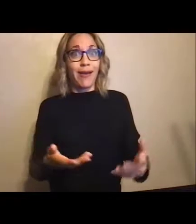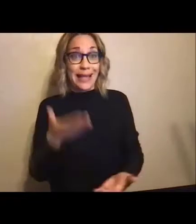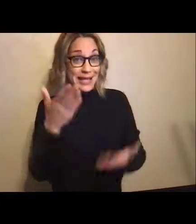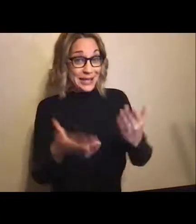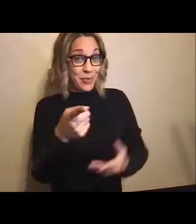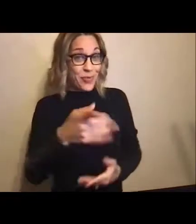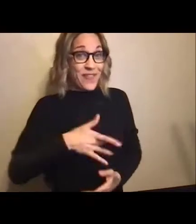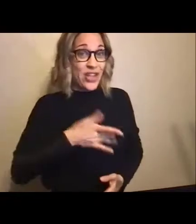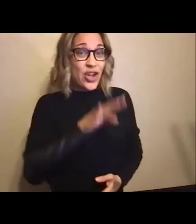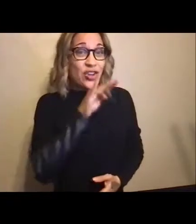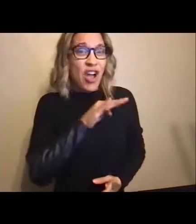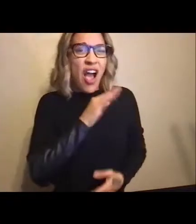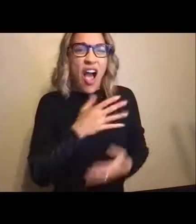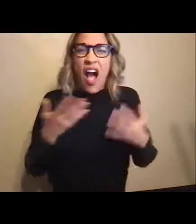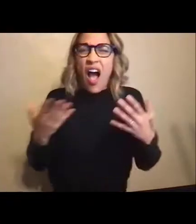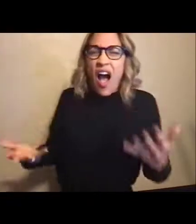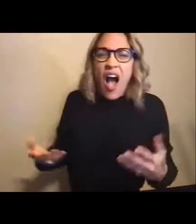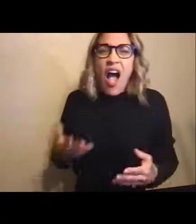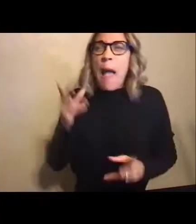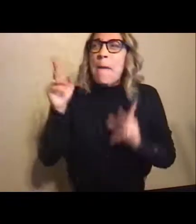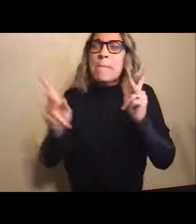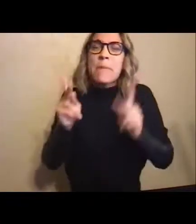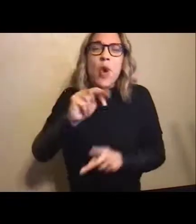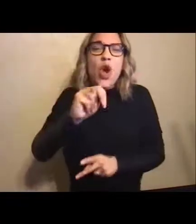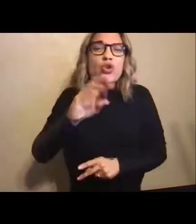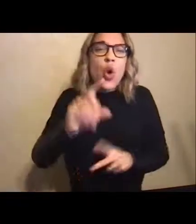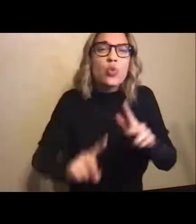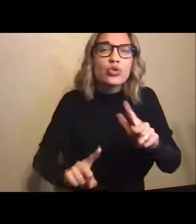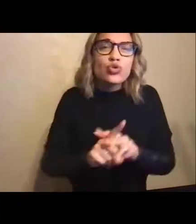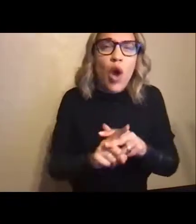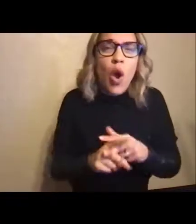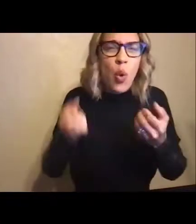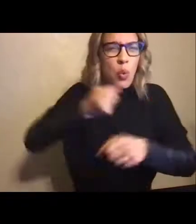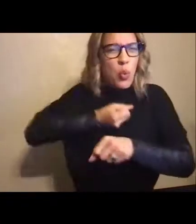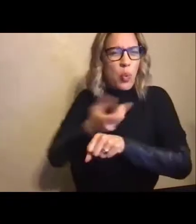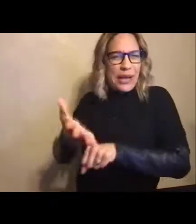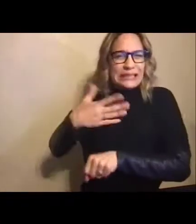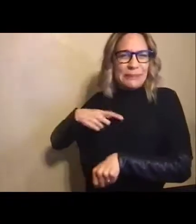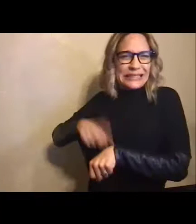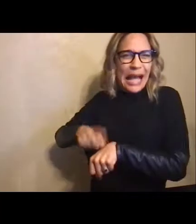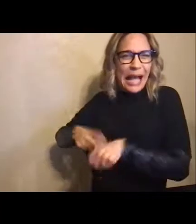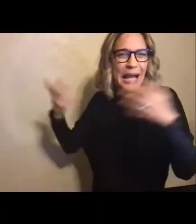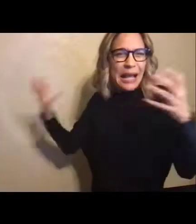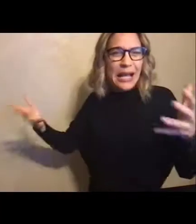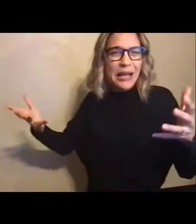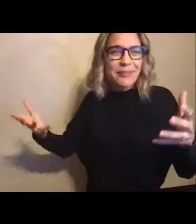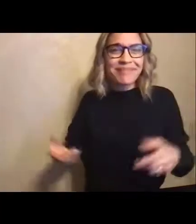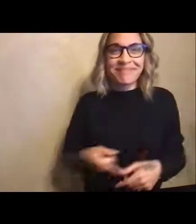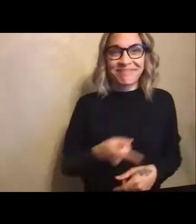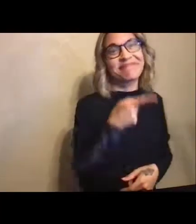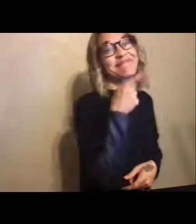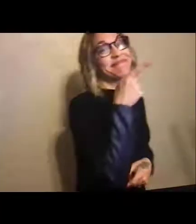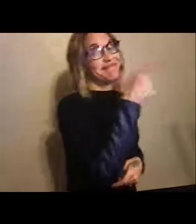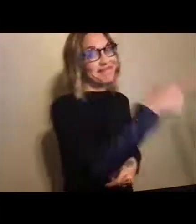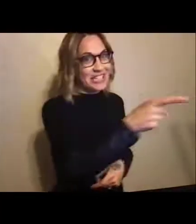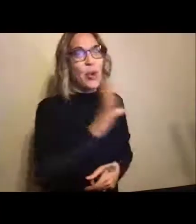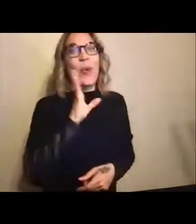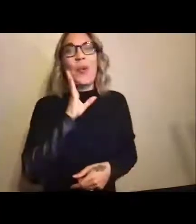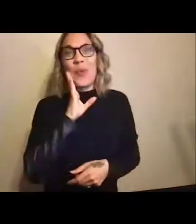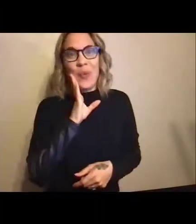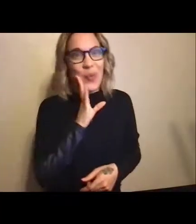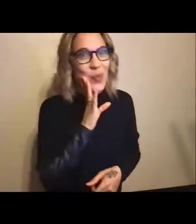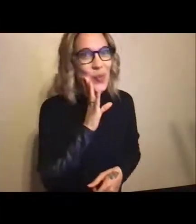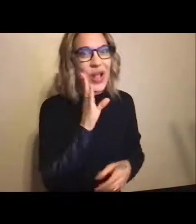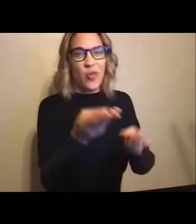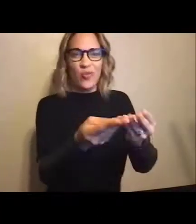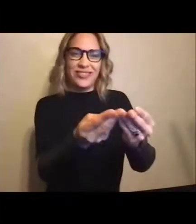appointment is and for how long. And, if you are wondering, why do people not show up and what a